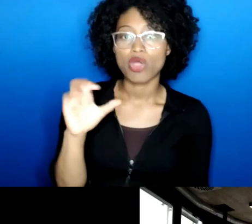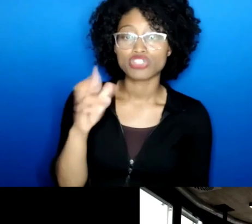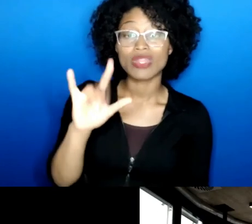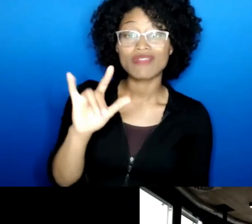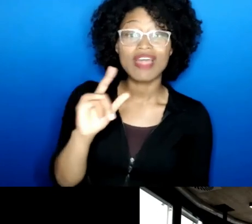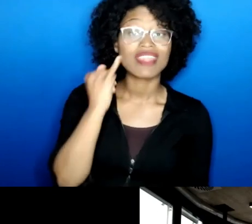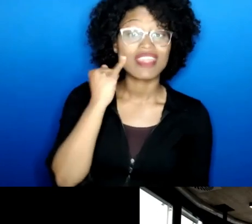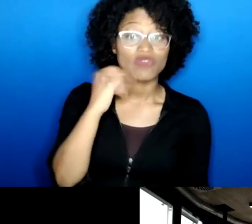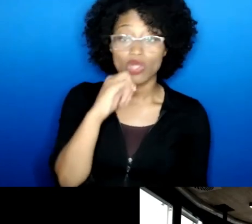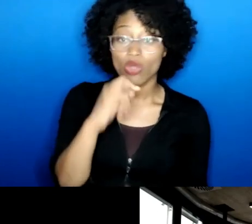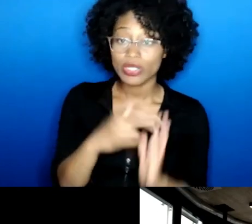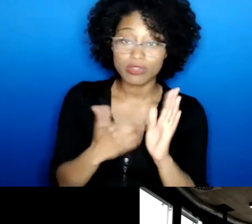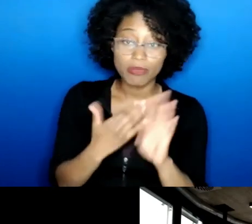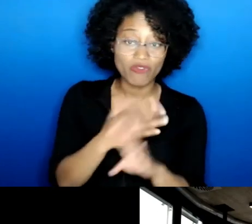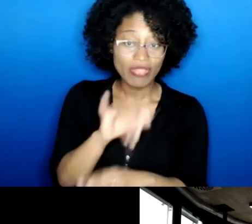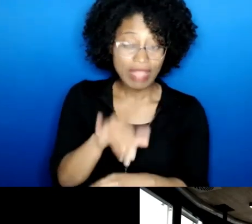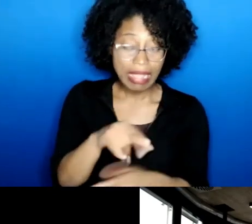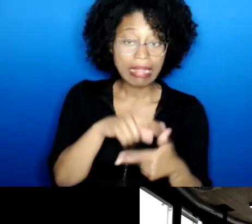so.